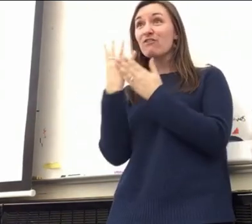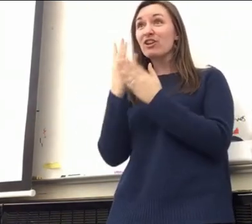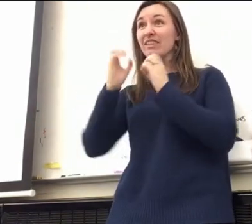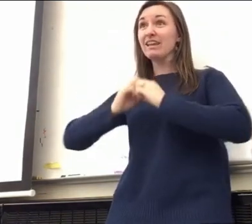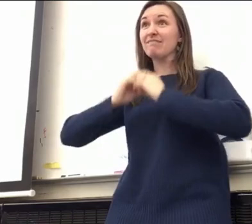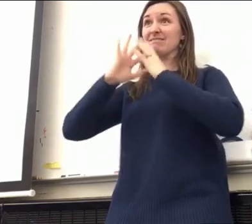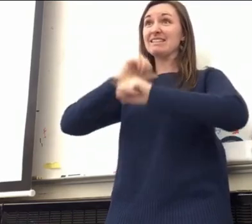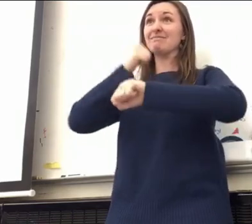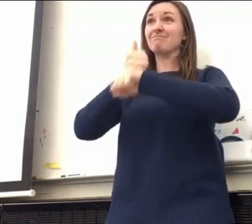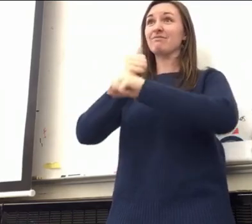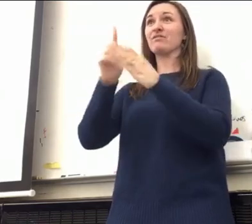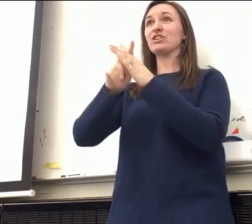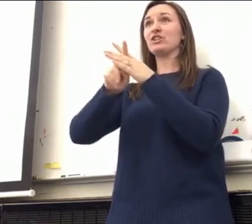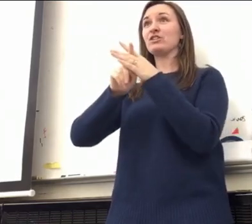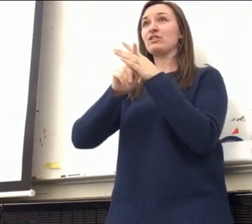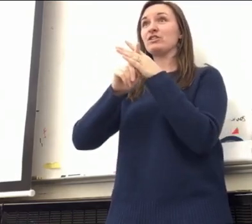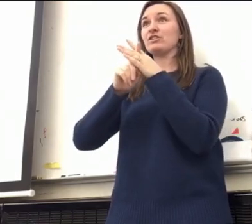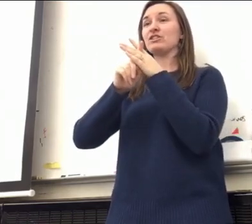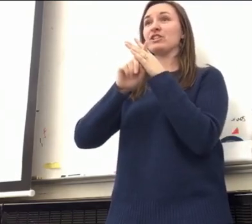it.